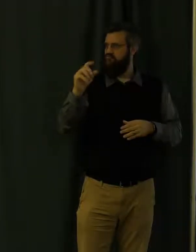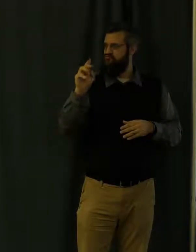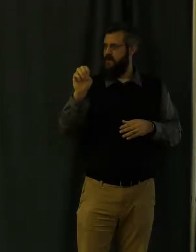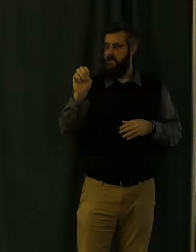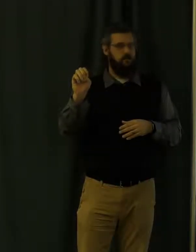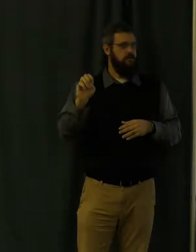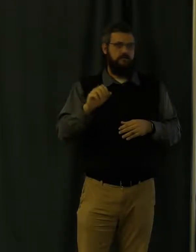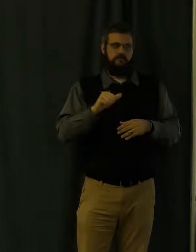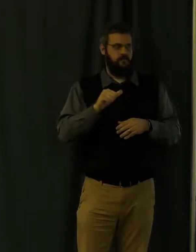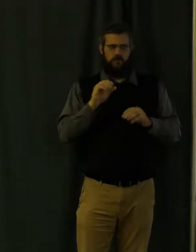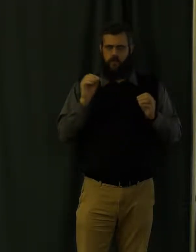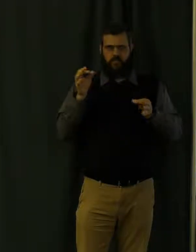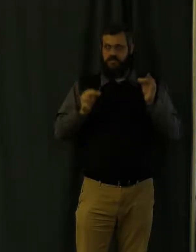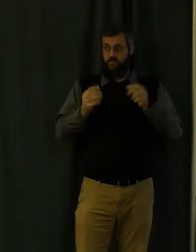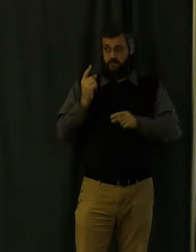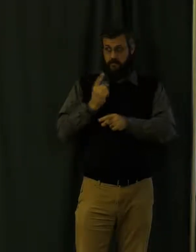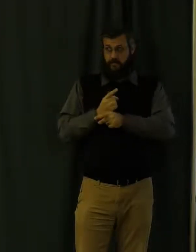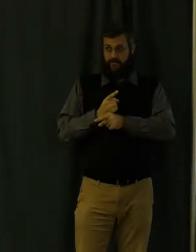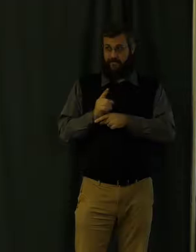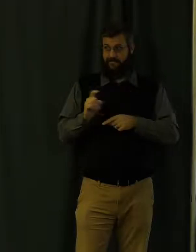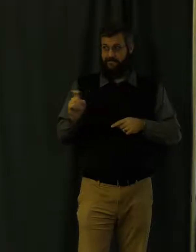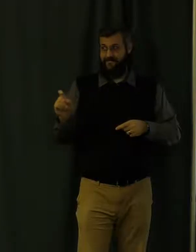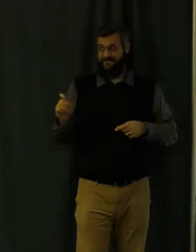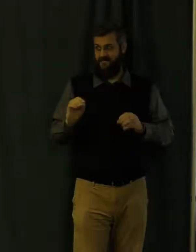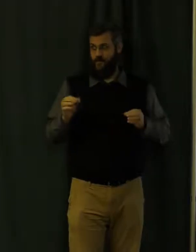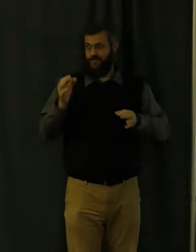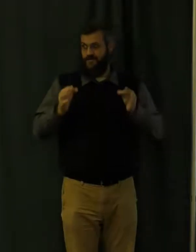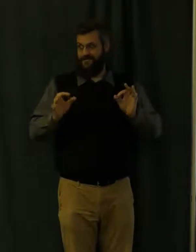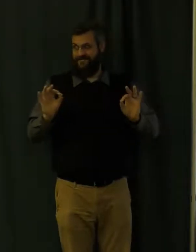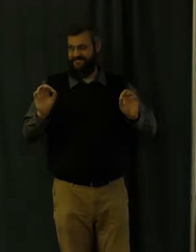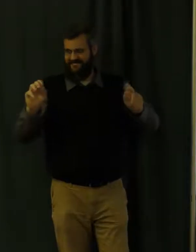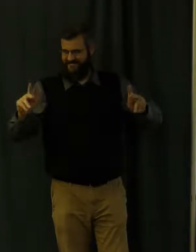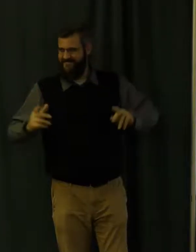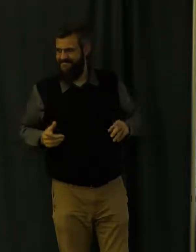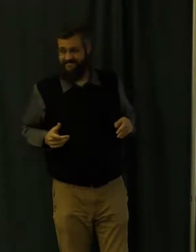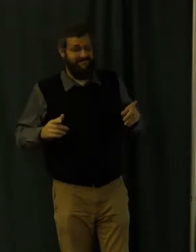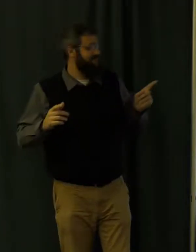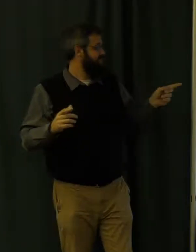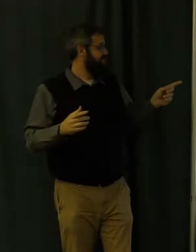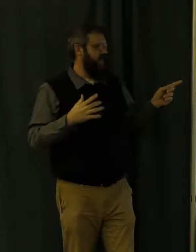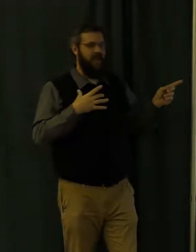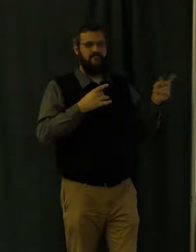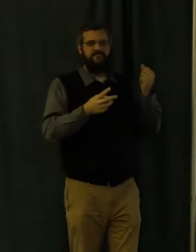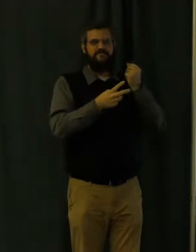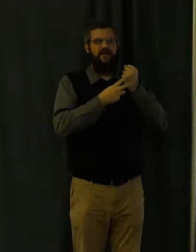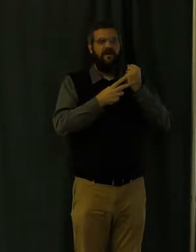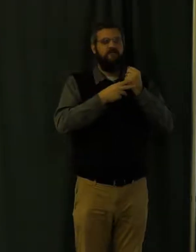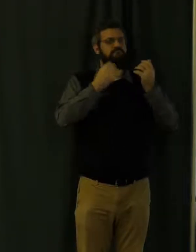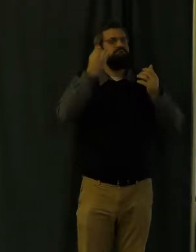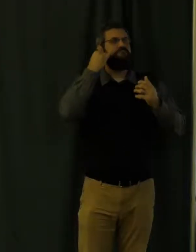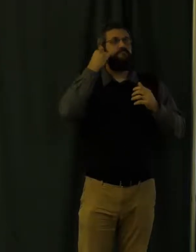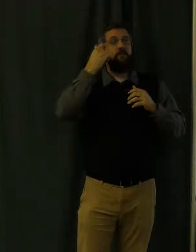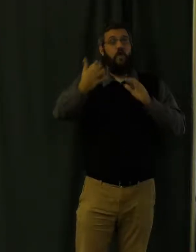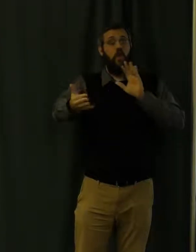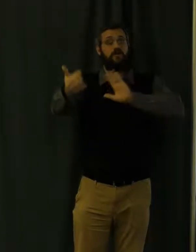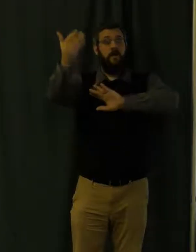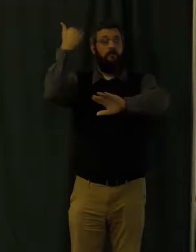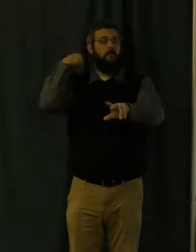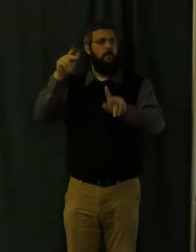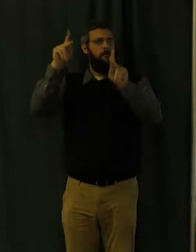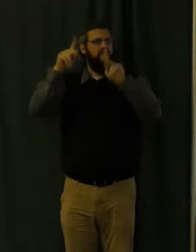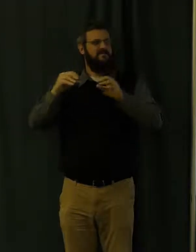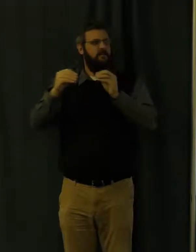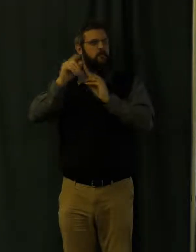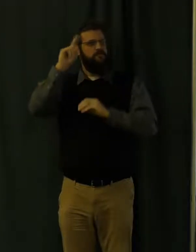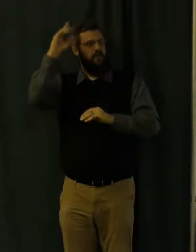No judgment, I'm sure. Okay. So, I like to say that a long time ago, somebody a lot smarter than me, who's I'm